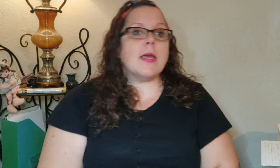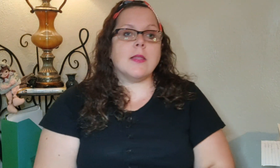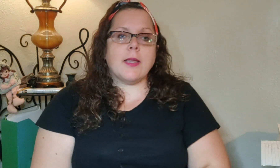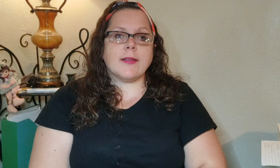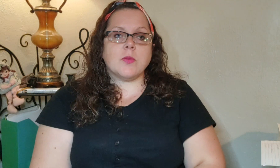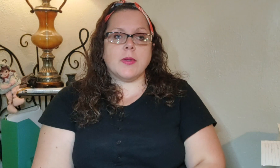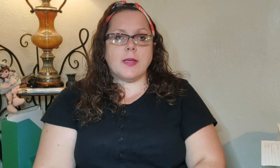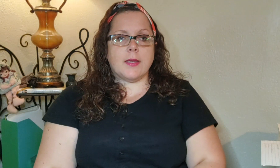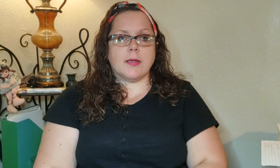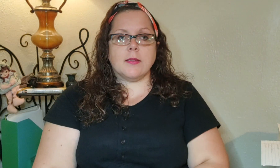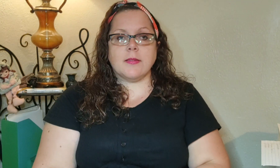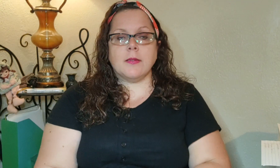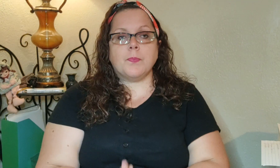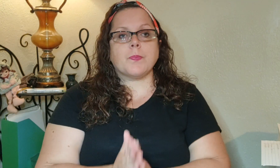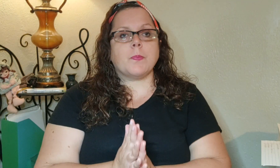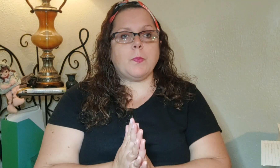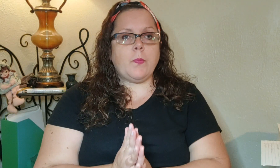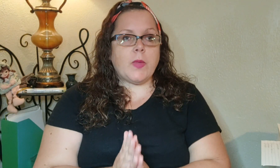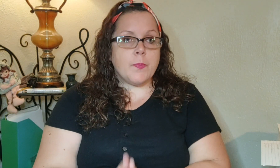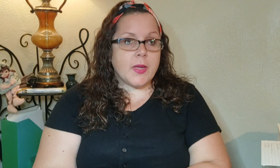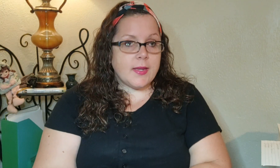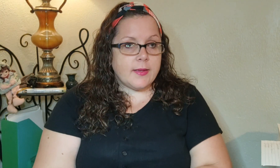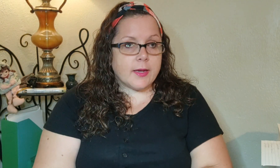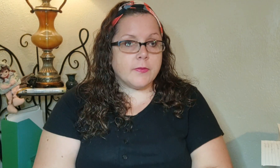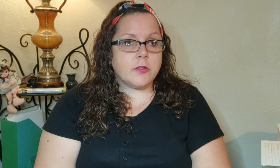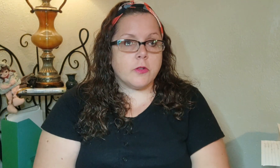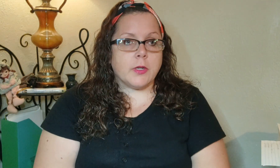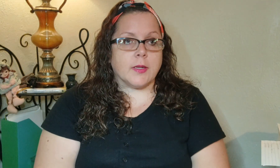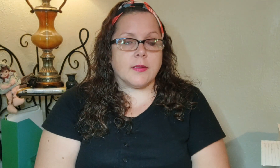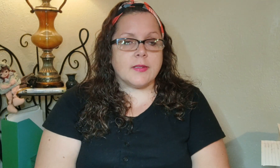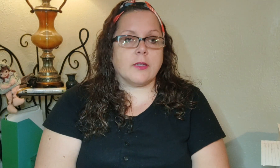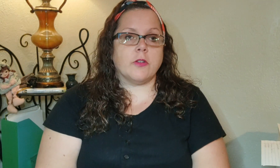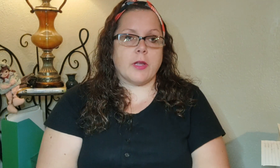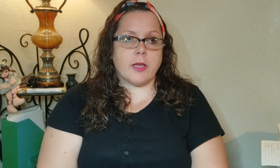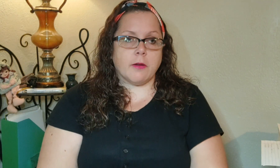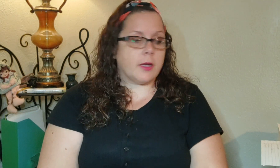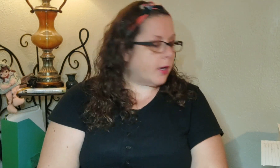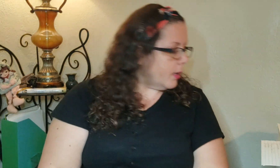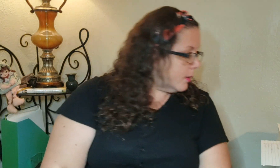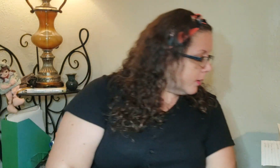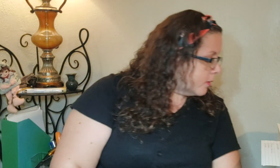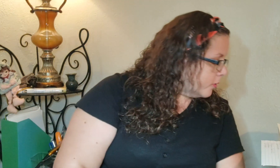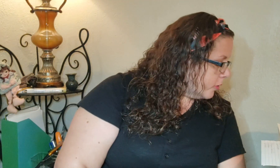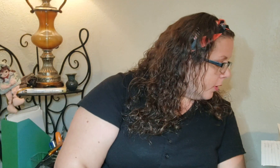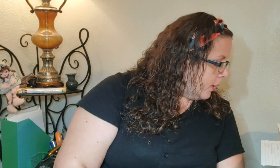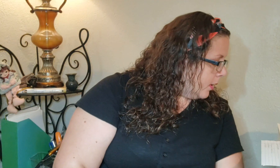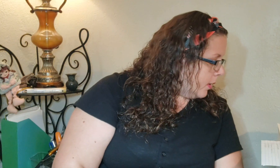And the next one is many deaf students enter hearing college,